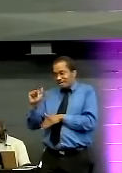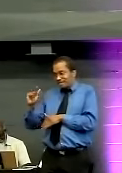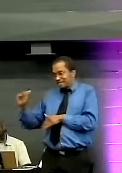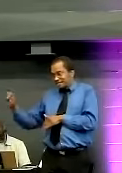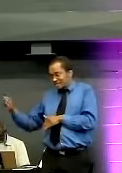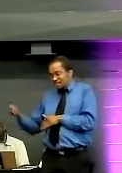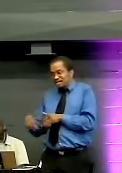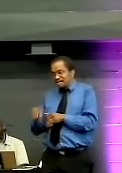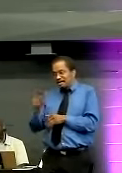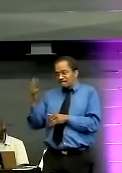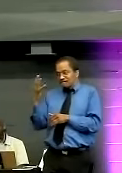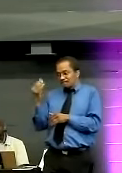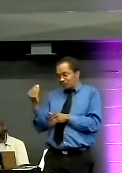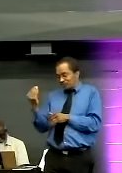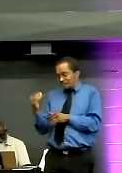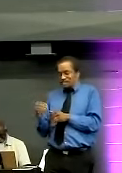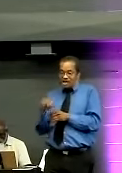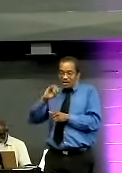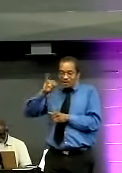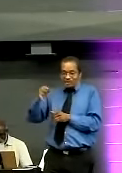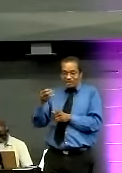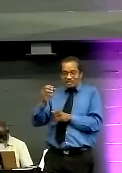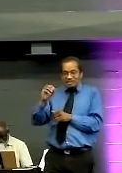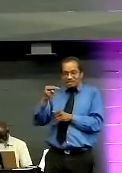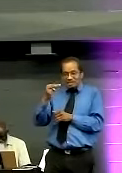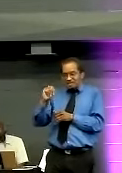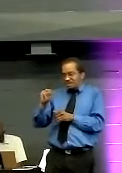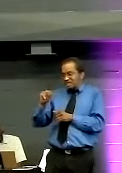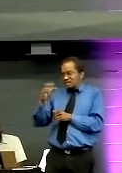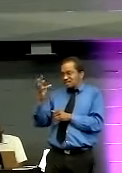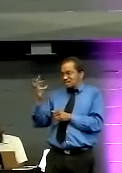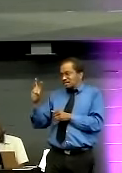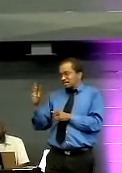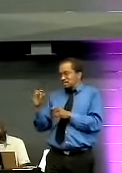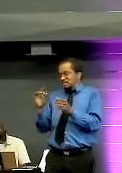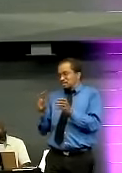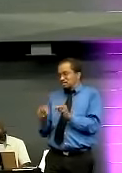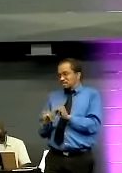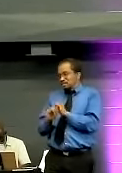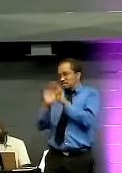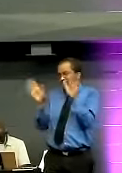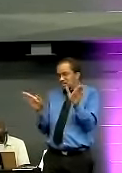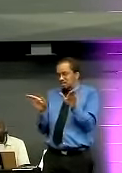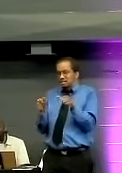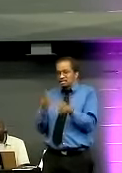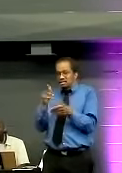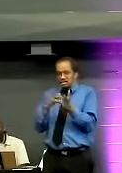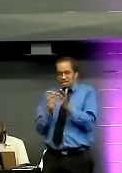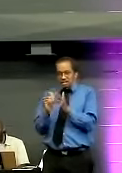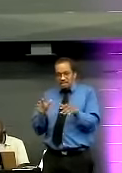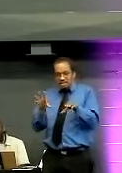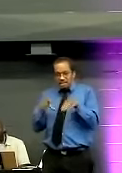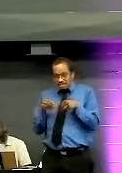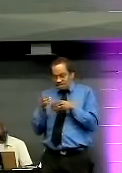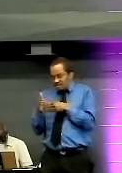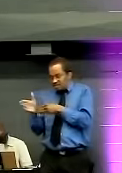for a John 6 kind of miracle where Jesus can take the fish and the 5 loaves of bread and people eat till they